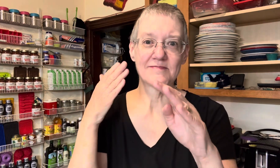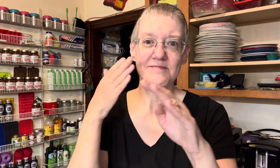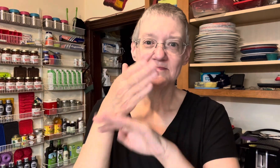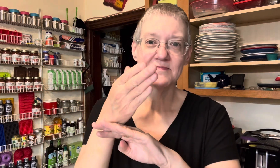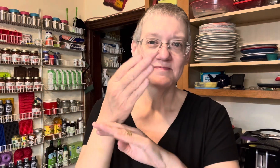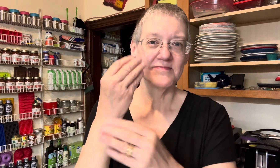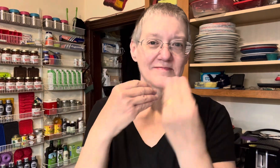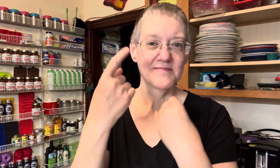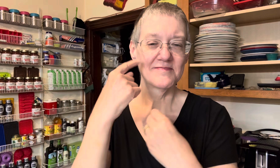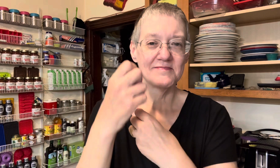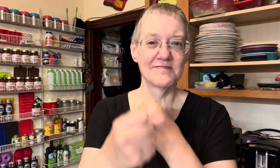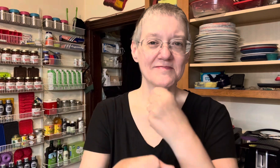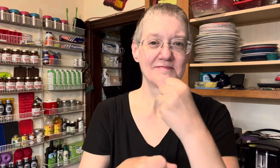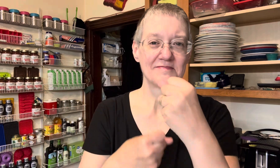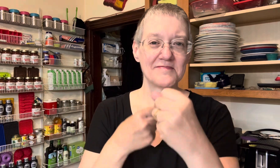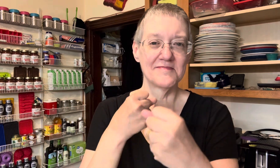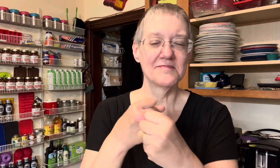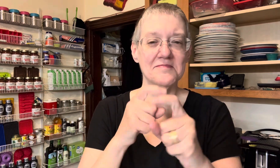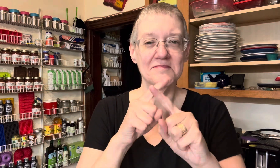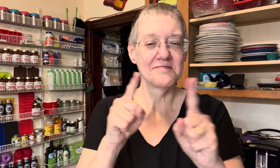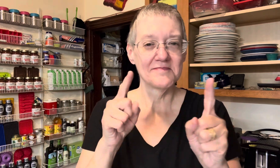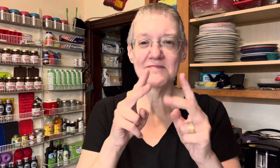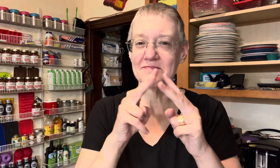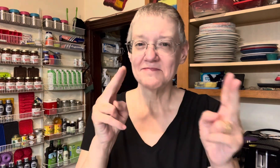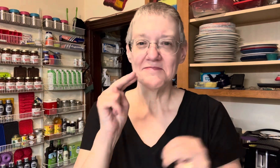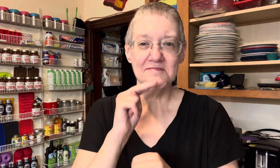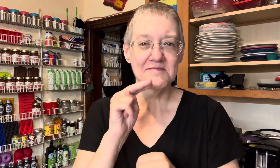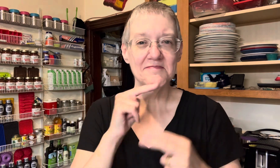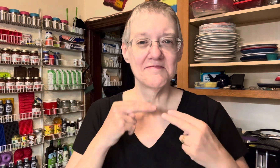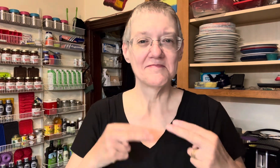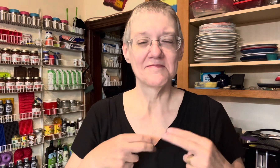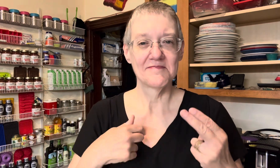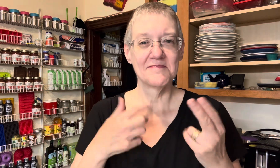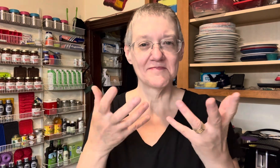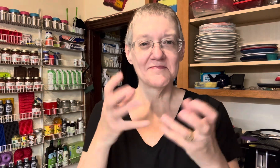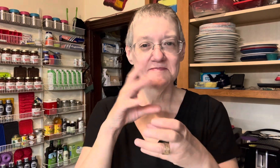of those, so I take them in capsule form.